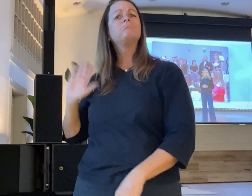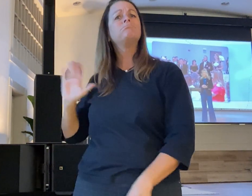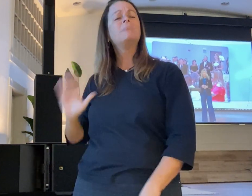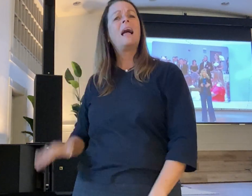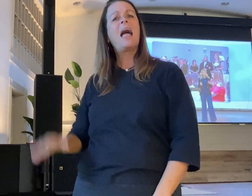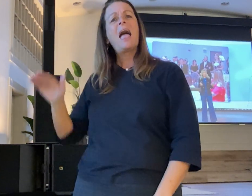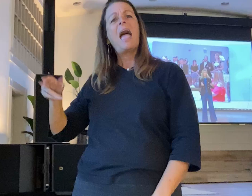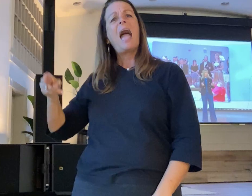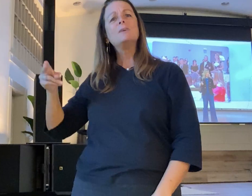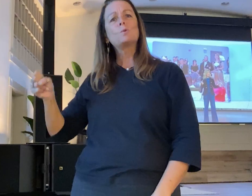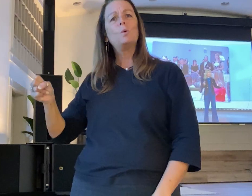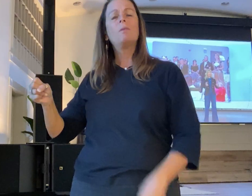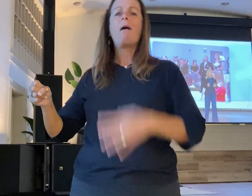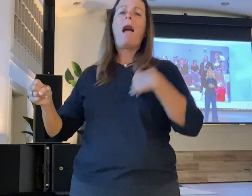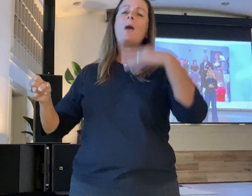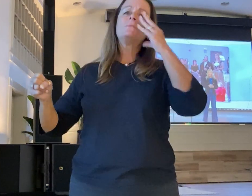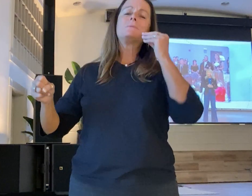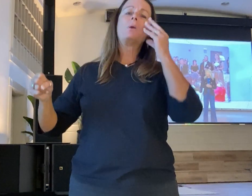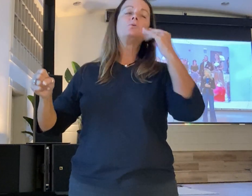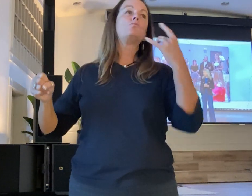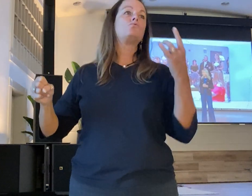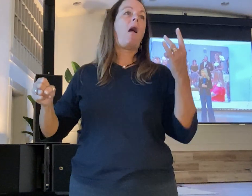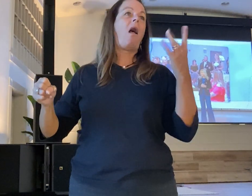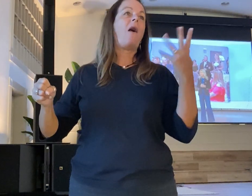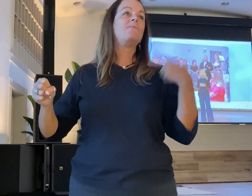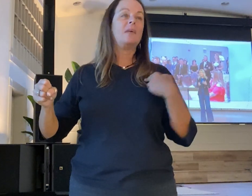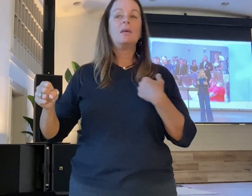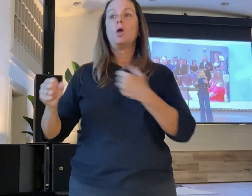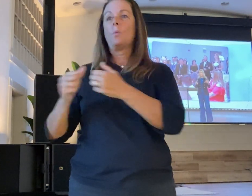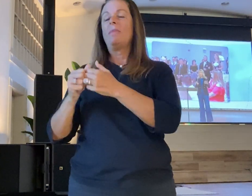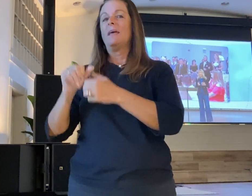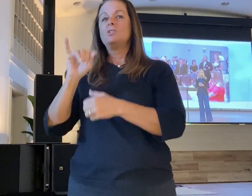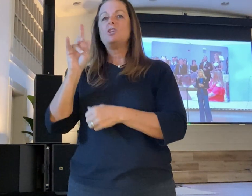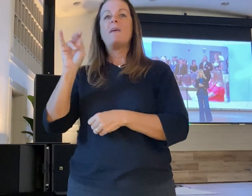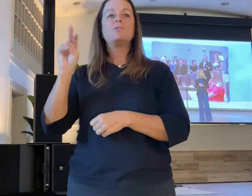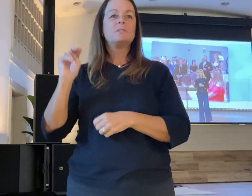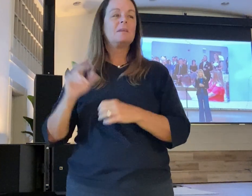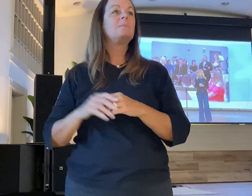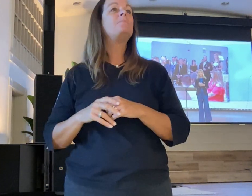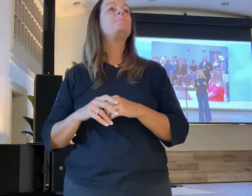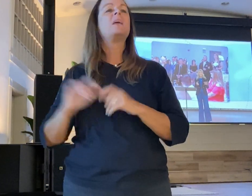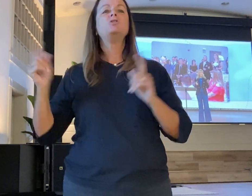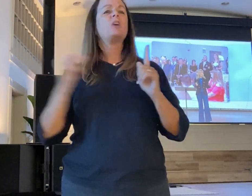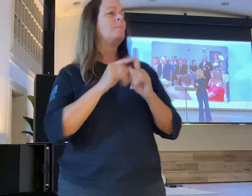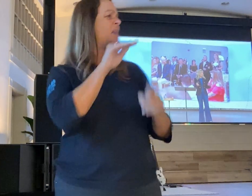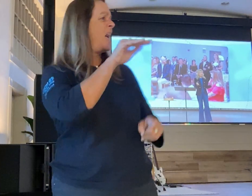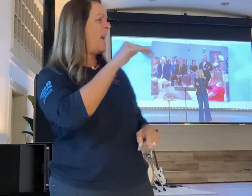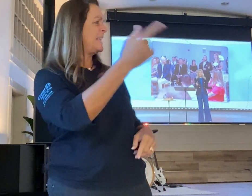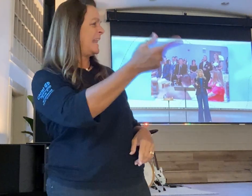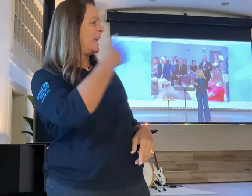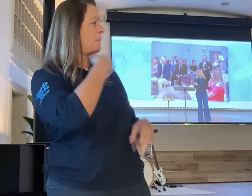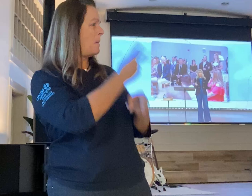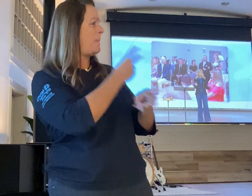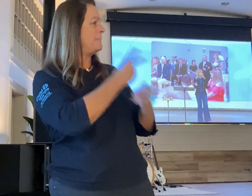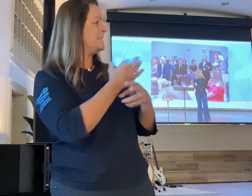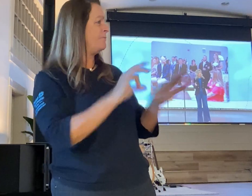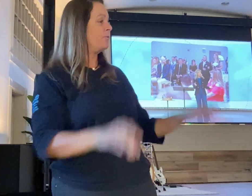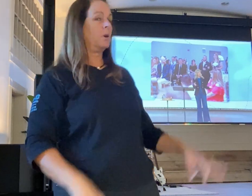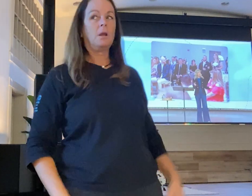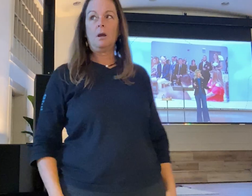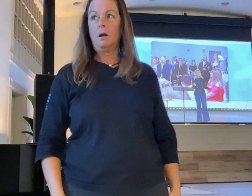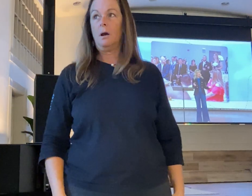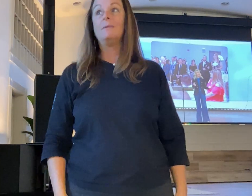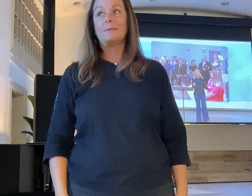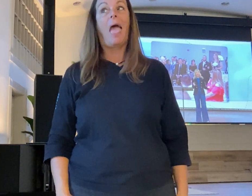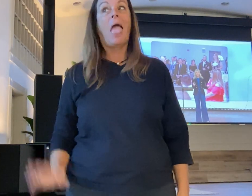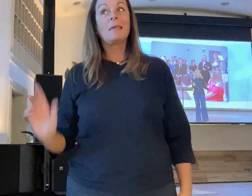in high school. And I was going through a really hard time with Jefferson at the time, just did a little break. And she came and said, hey, can I come over and babysit for free? And I'm